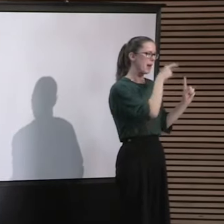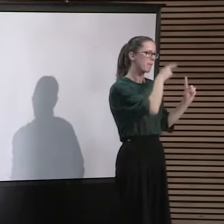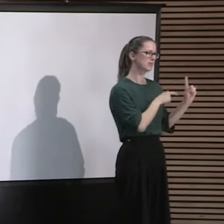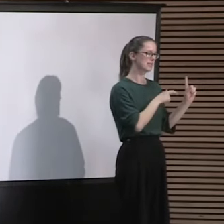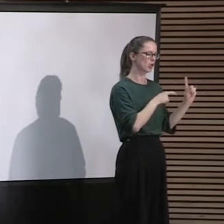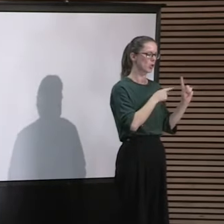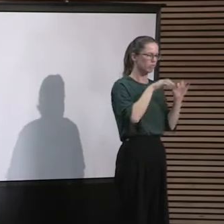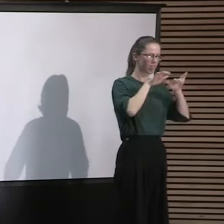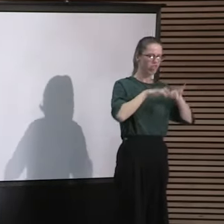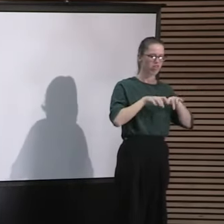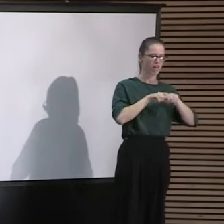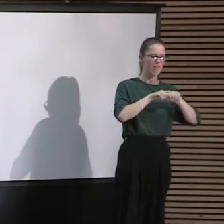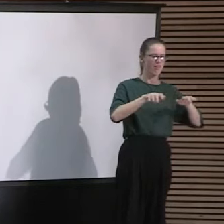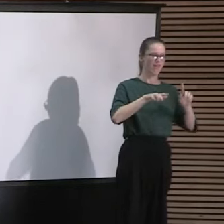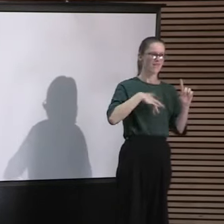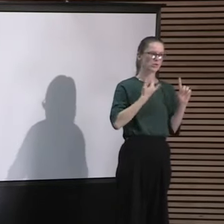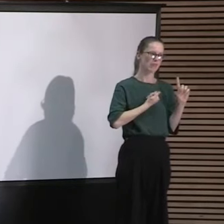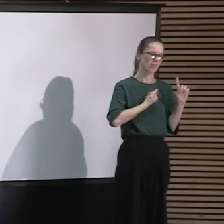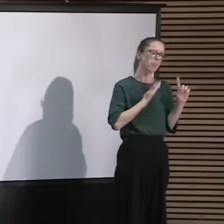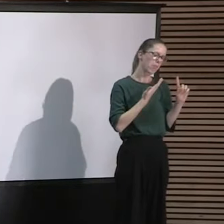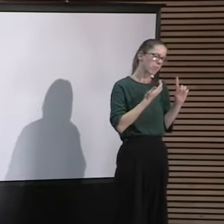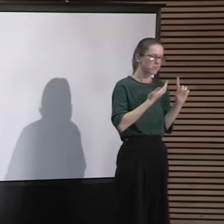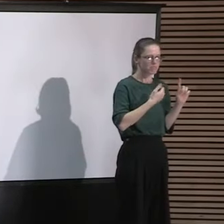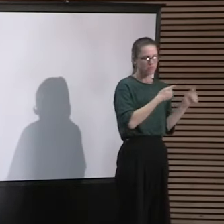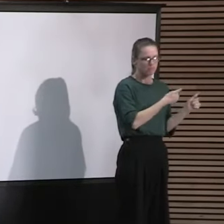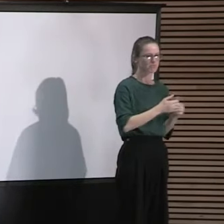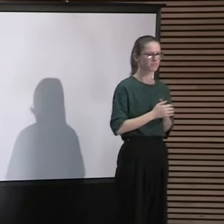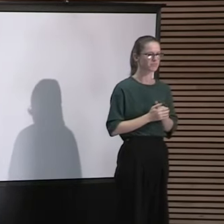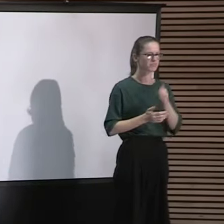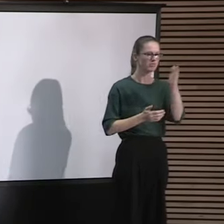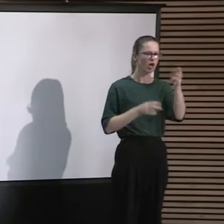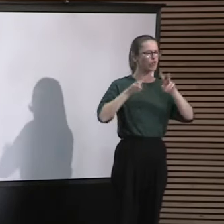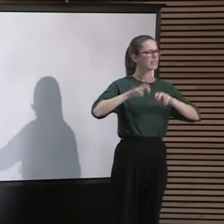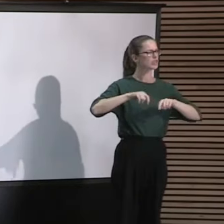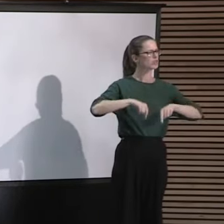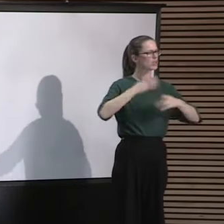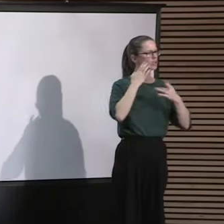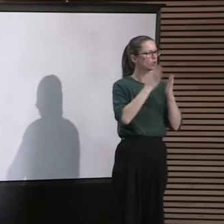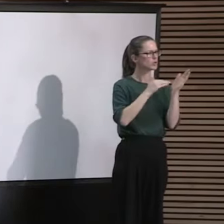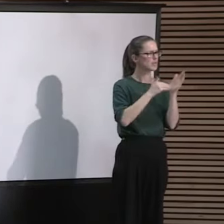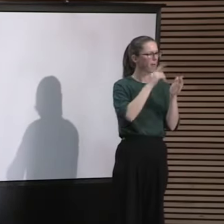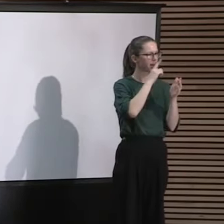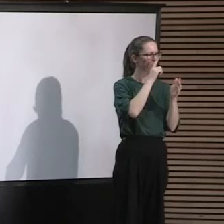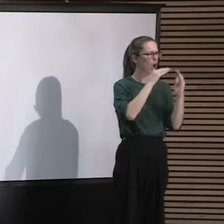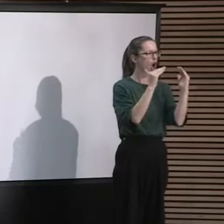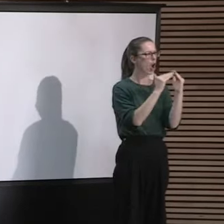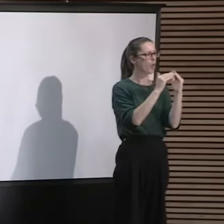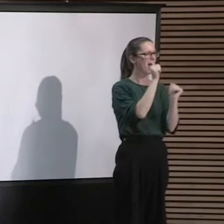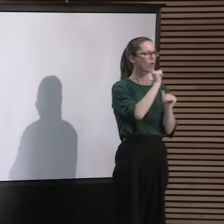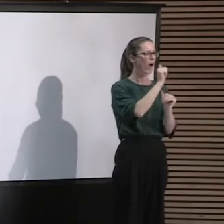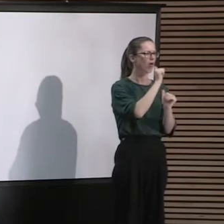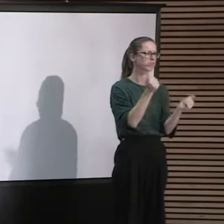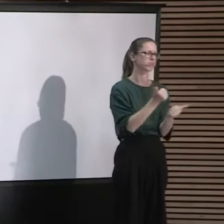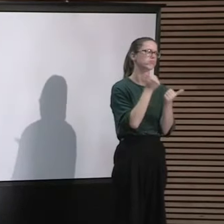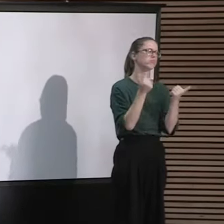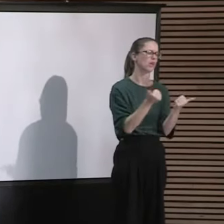on their part. That's an encouraging sign. So research out today shows a lot of New Zealanders drink heavily at home. How worried are